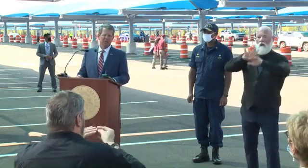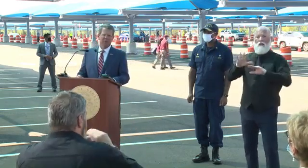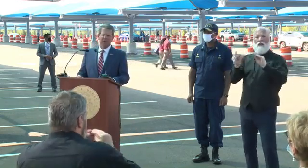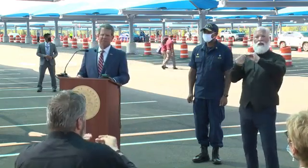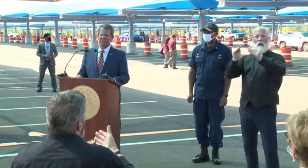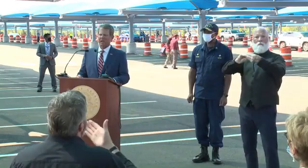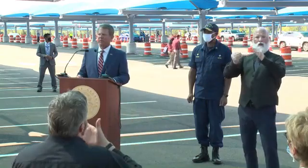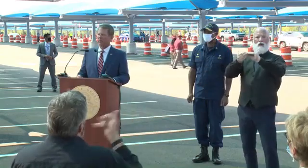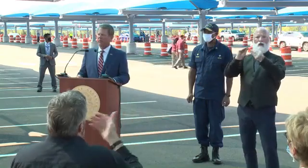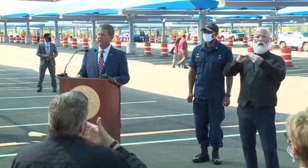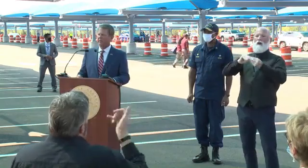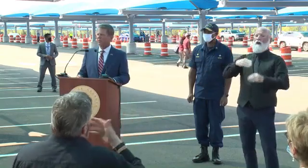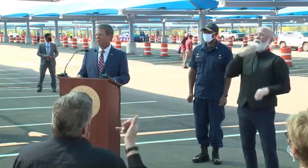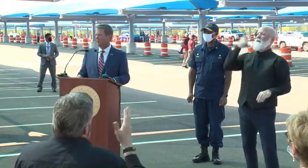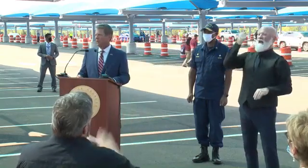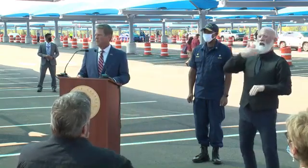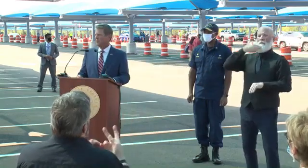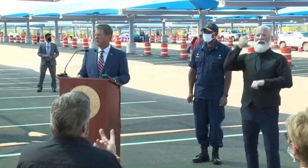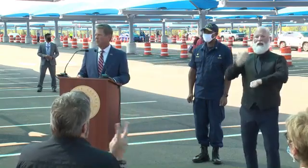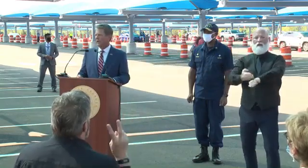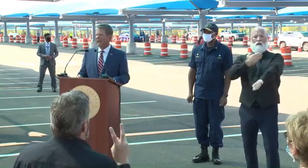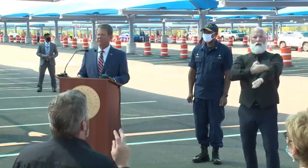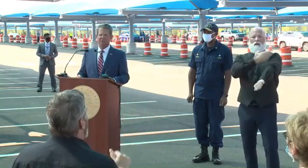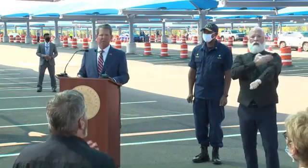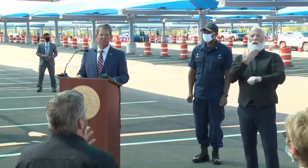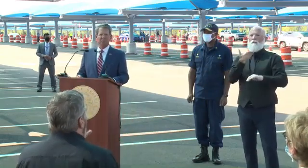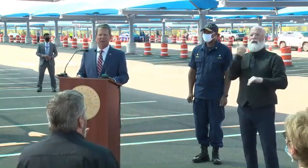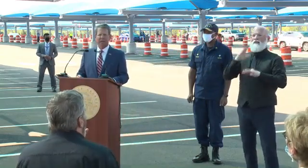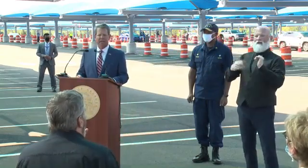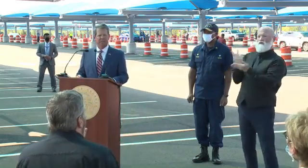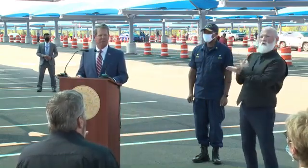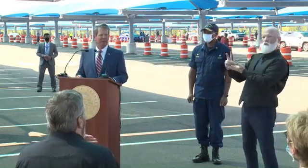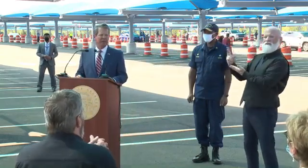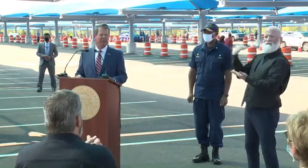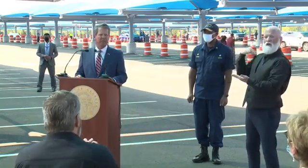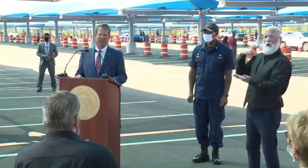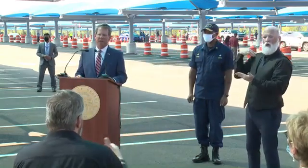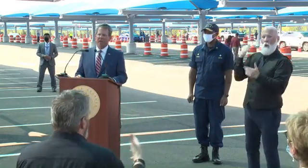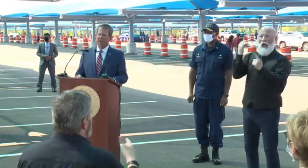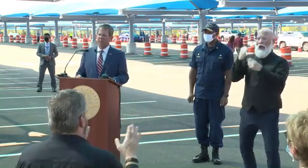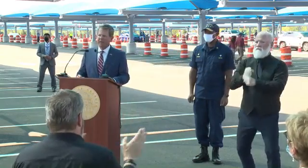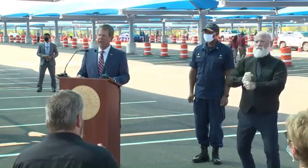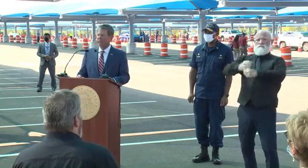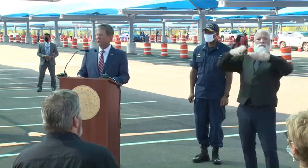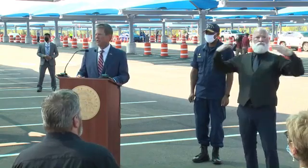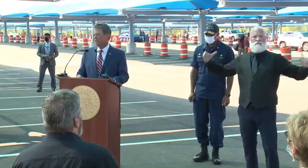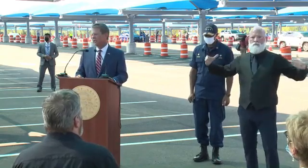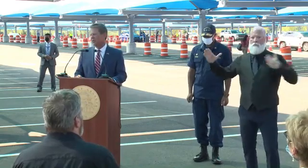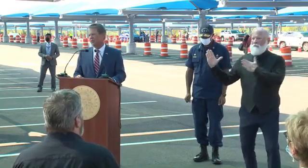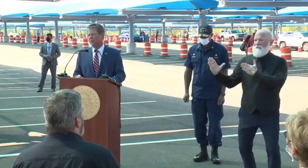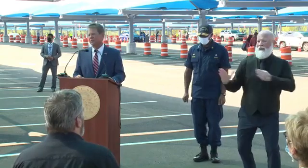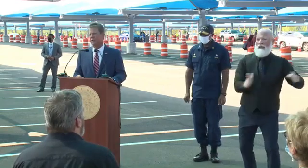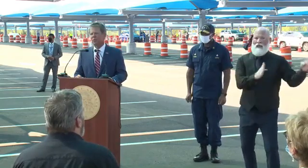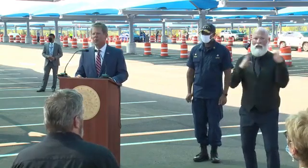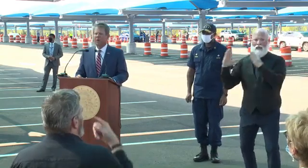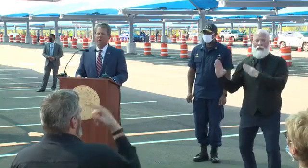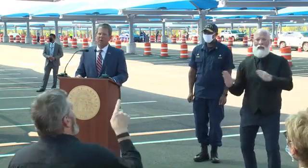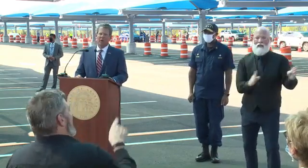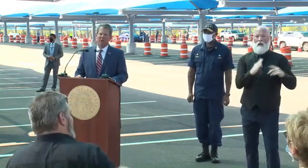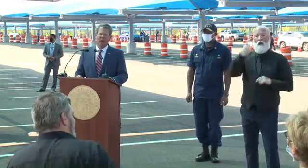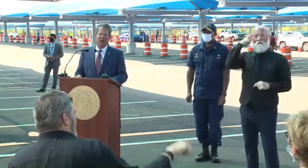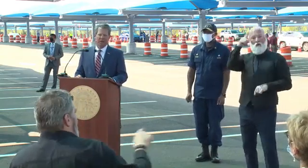to COVID patients. I would remind you that the reason that we have the surge plan is so they have been able to continue to